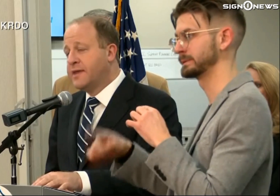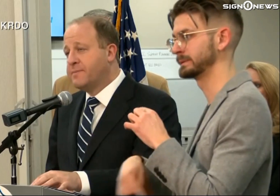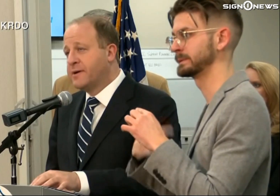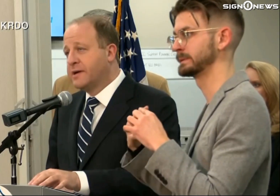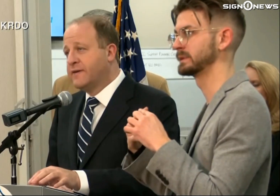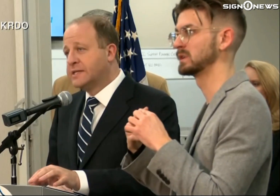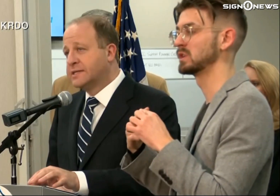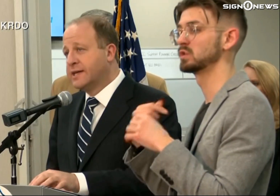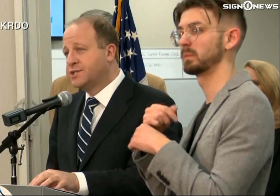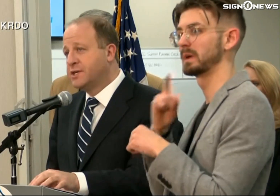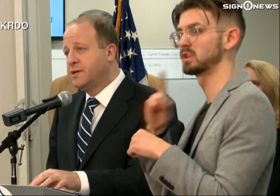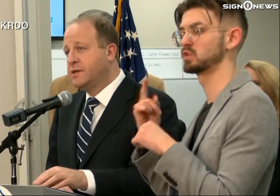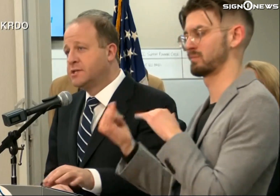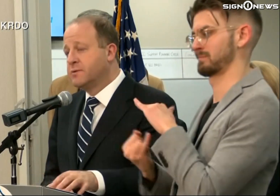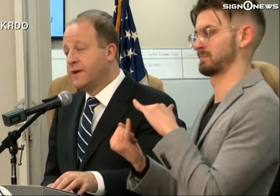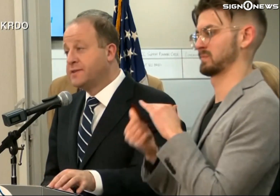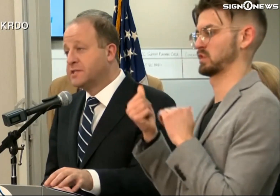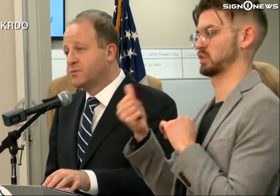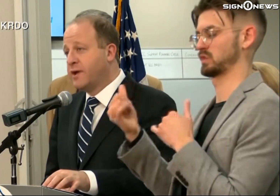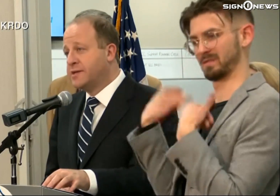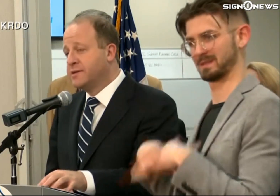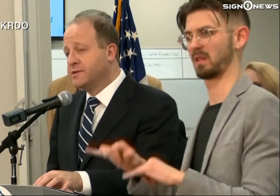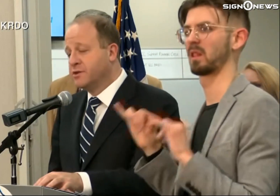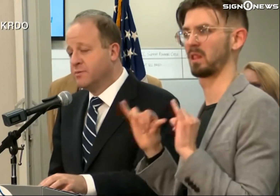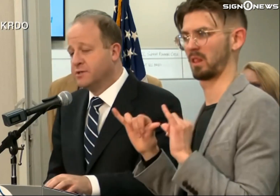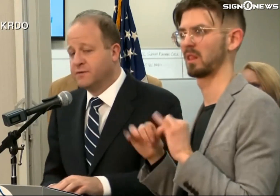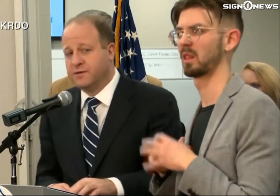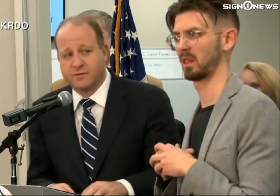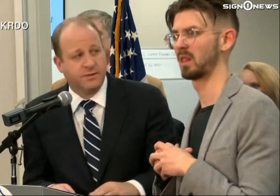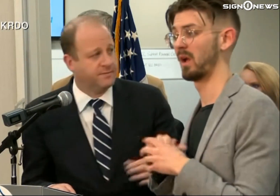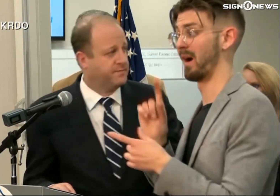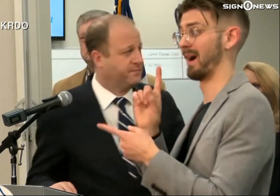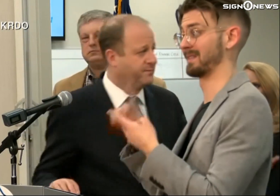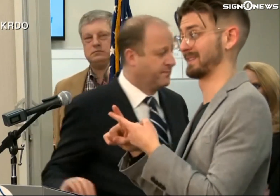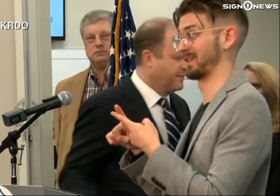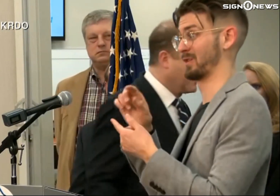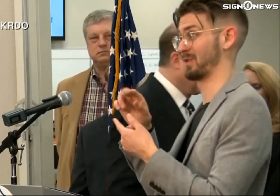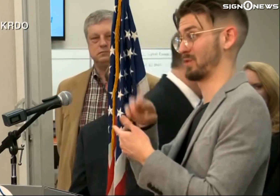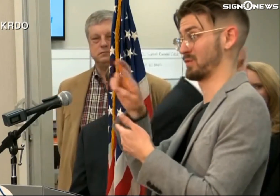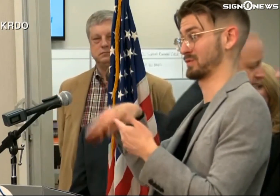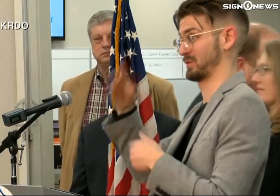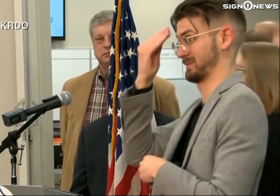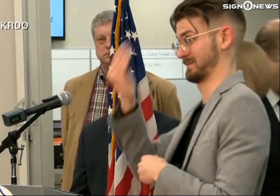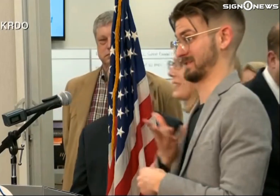honor that period of isolation to prevent the spread to those who are most vulnerable.